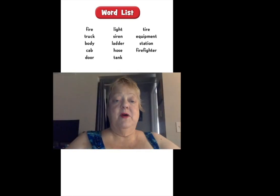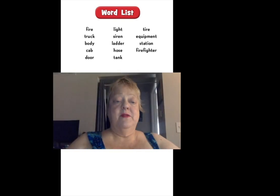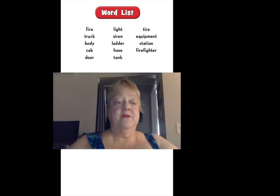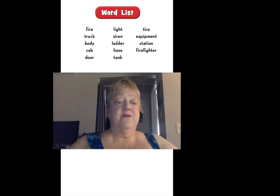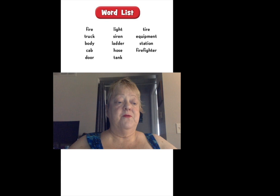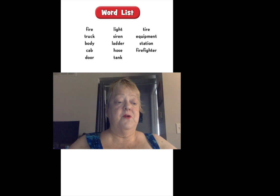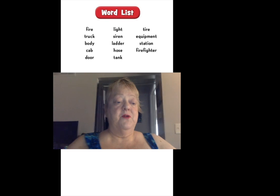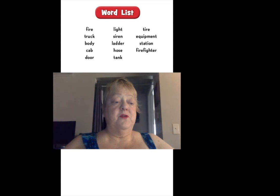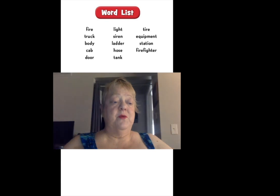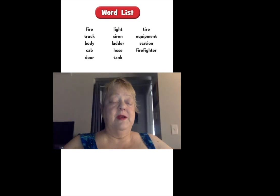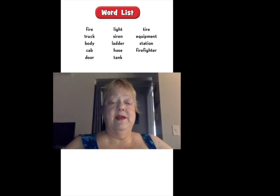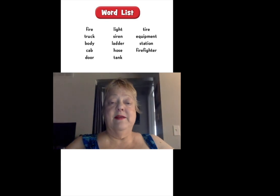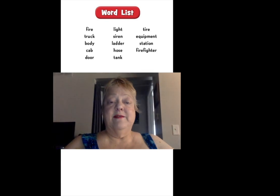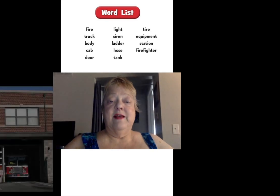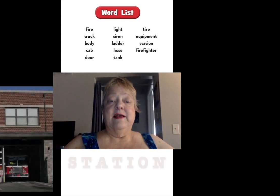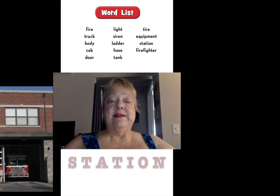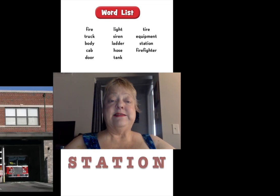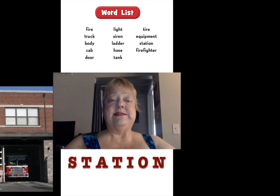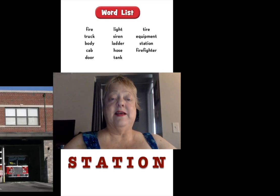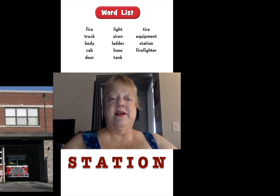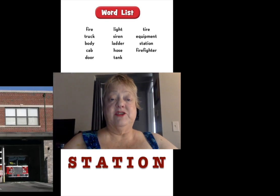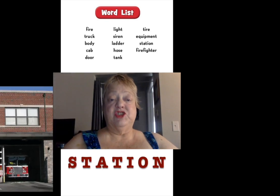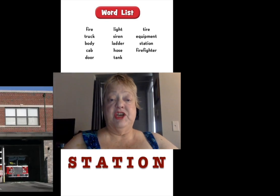the first one is station,